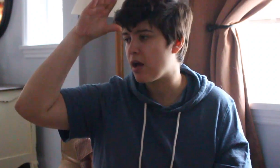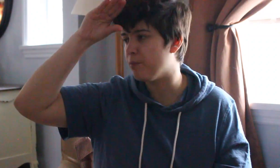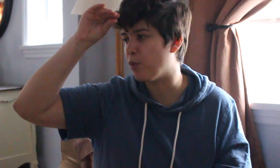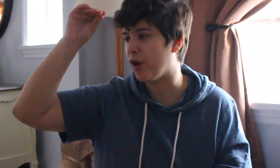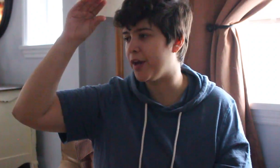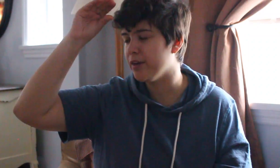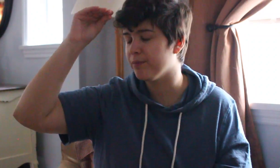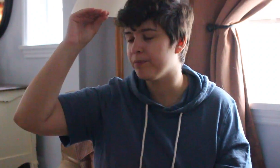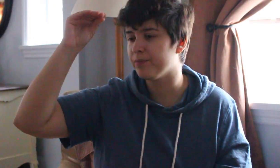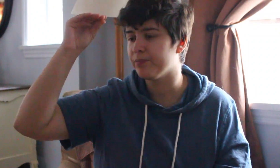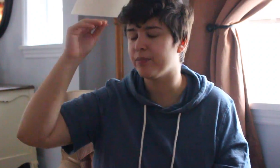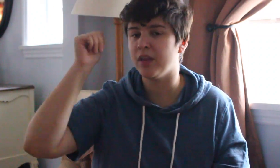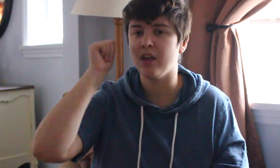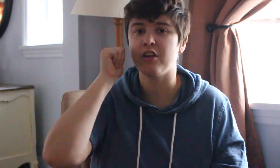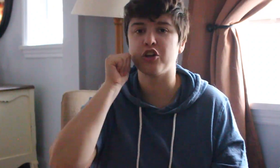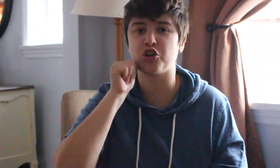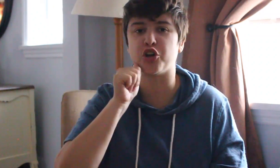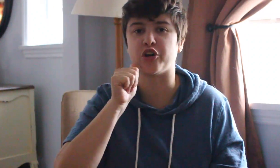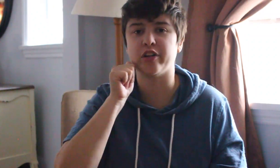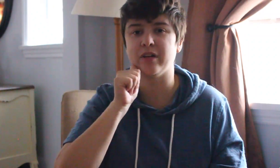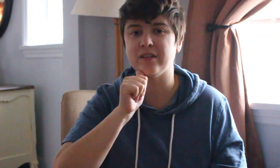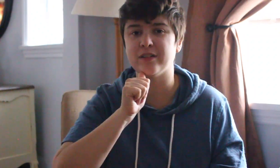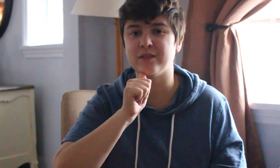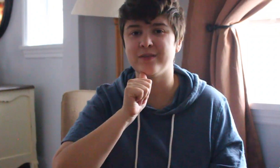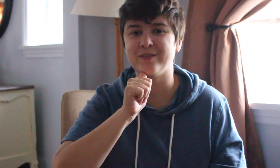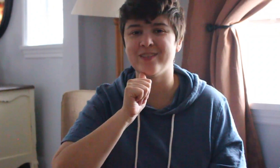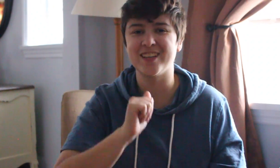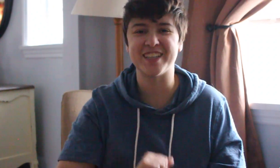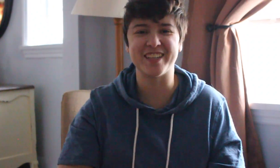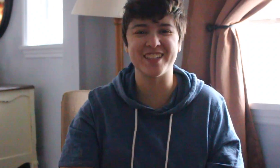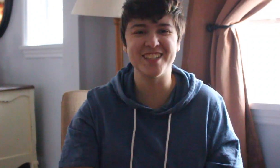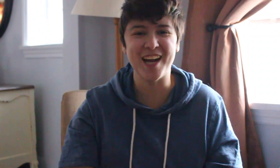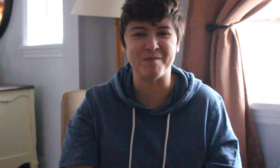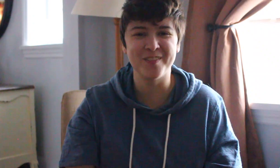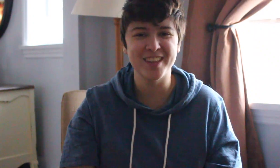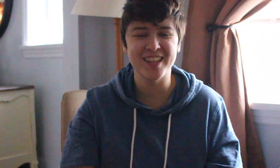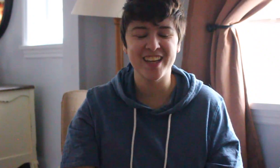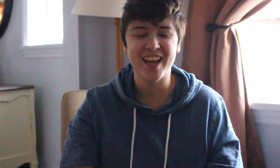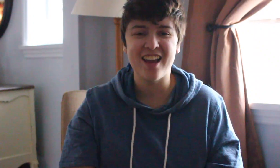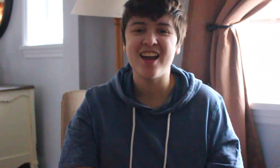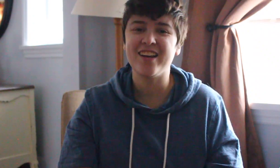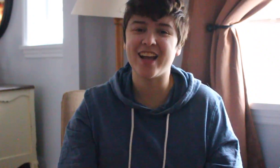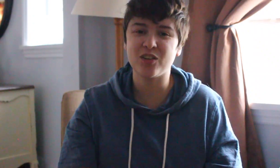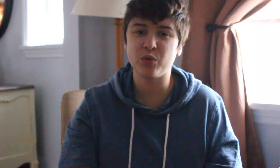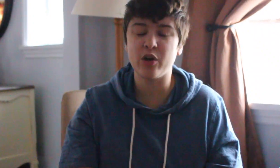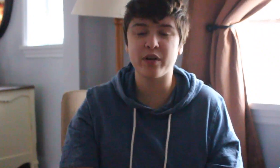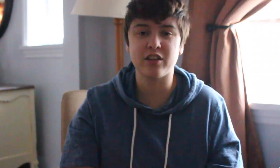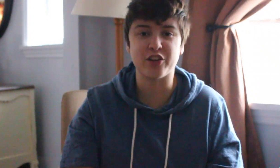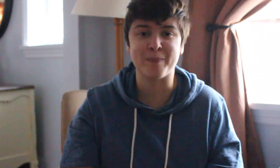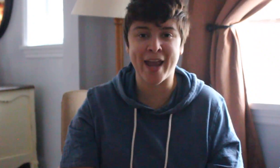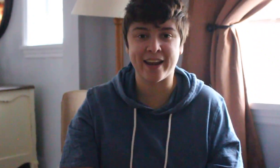Boy. Girl. Good job. Next we're going to learn man.